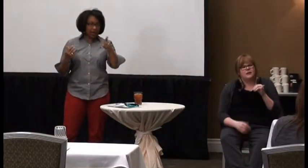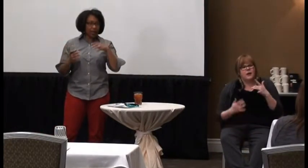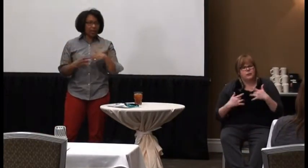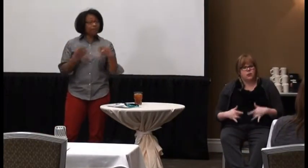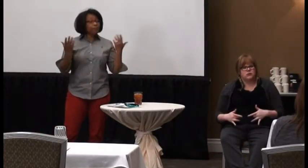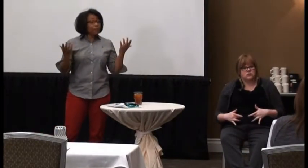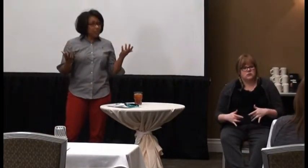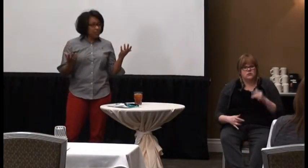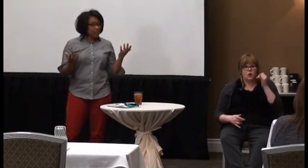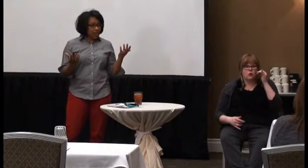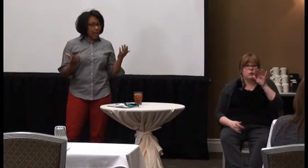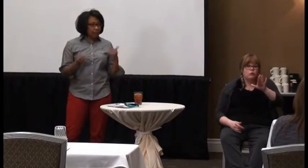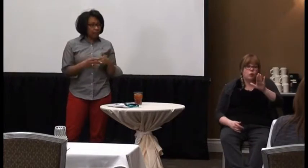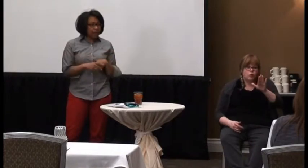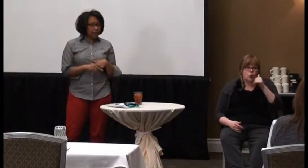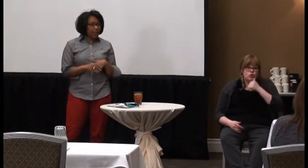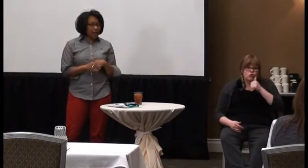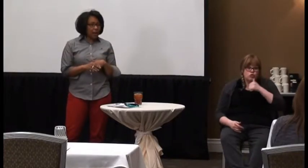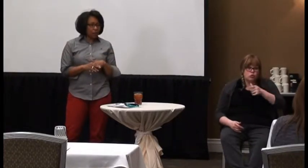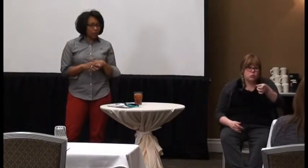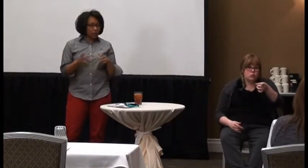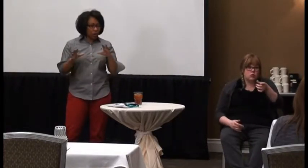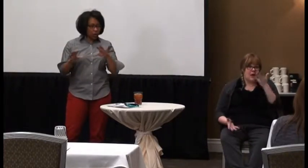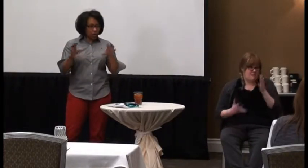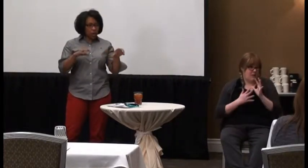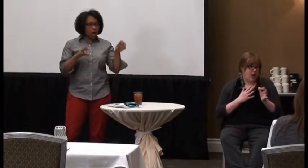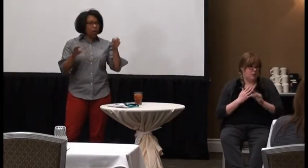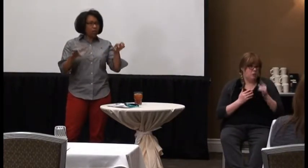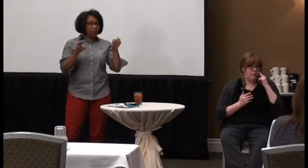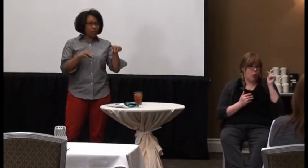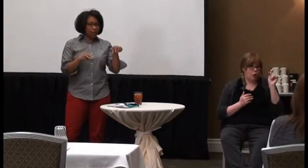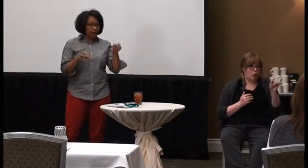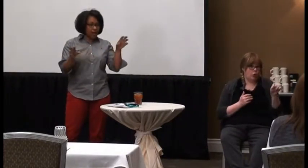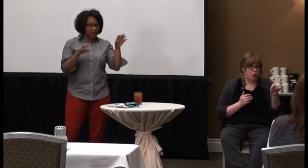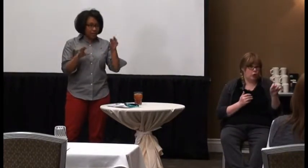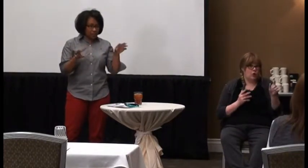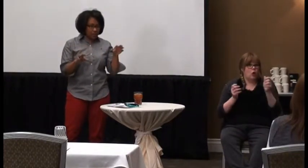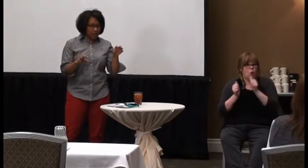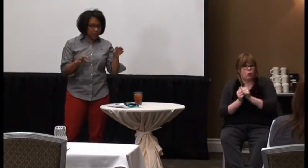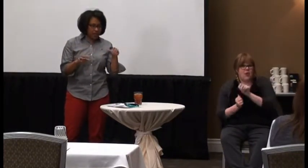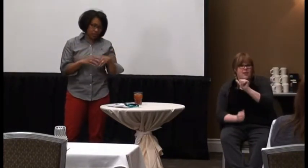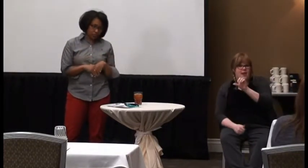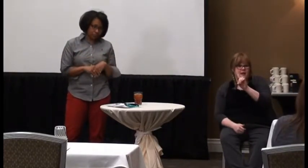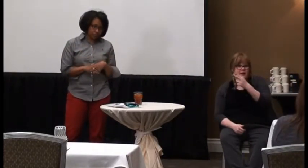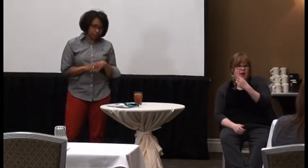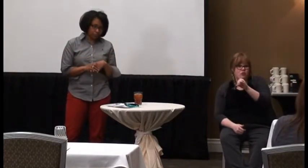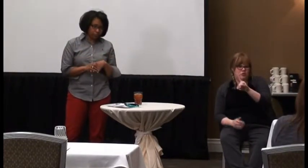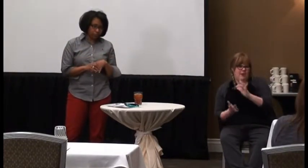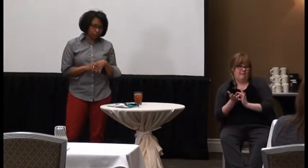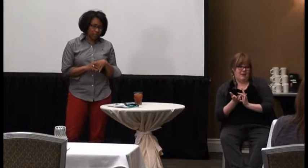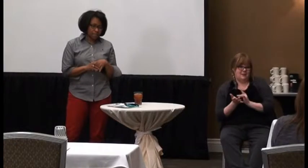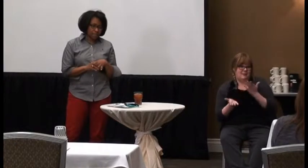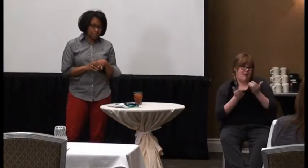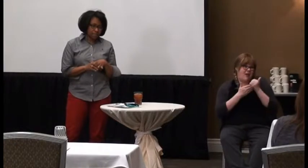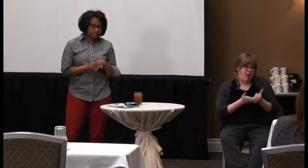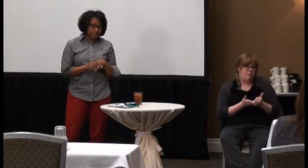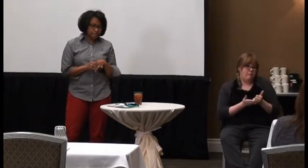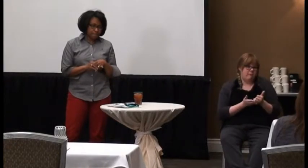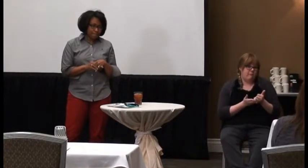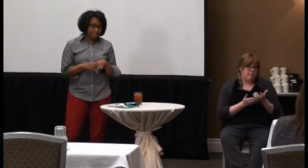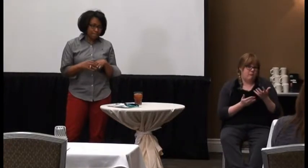young lady, that may be an option for her along with her ADHD medication. Okay.